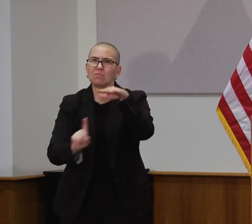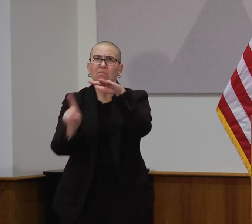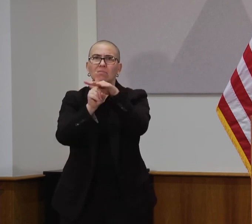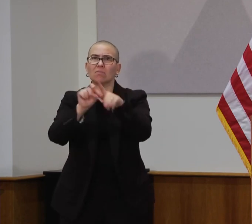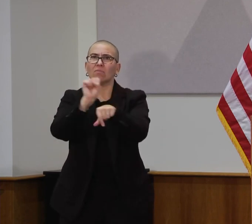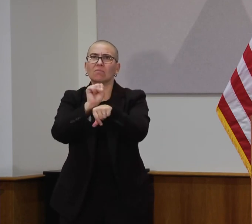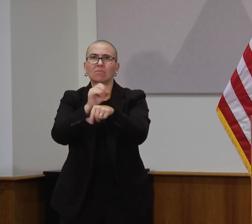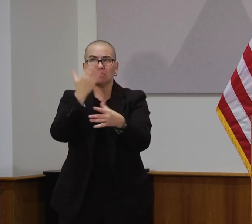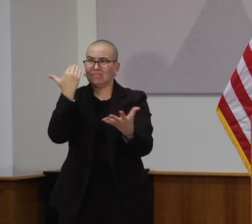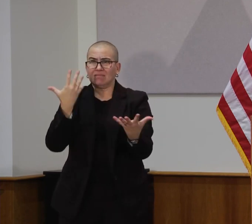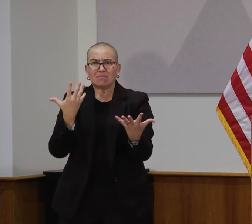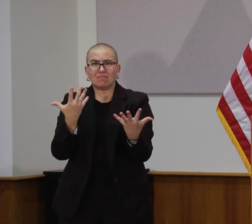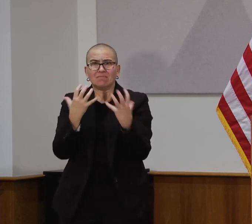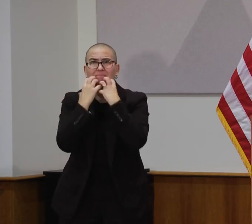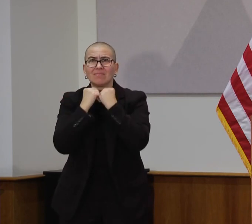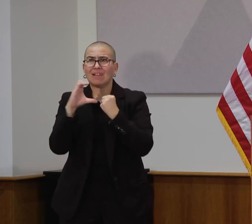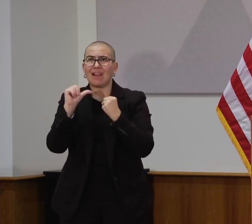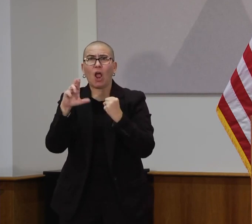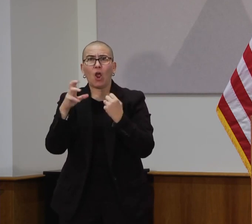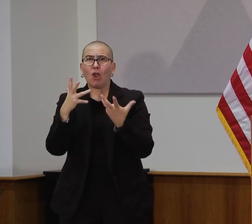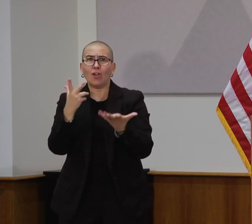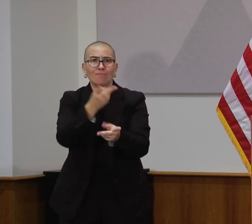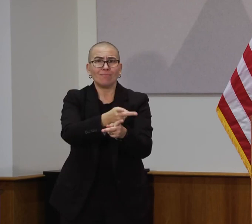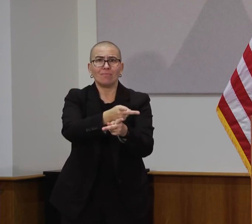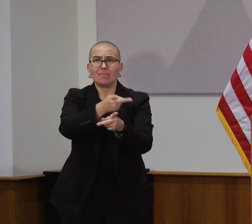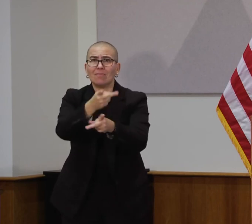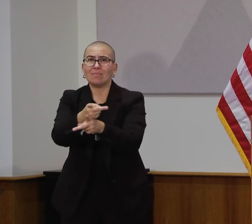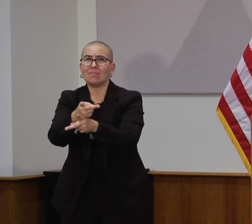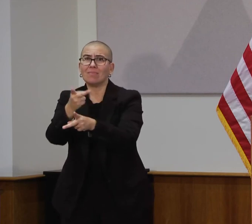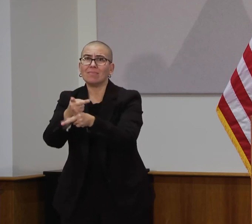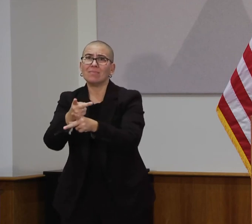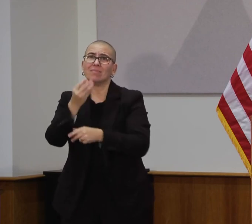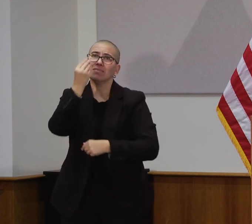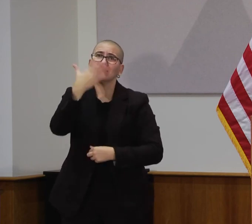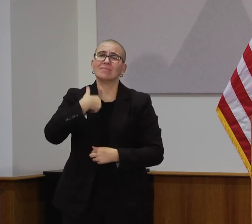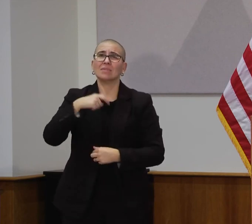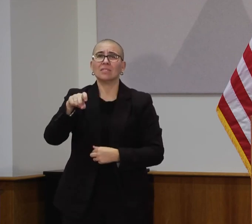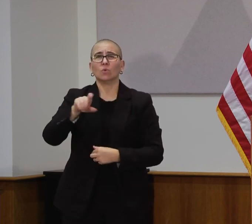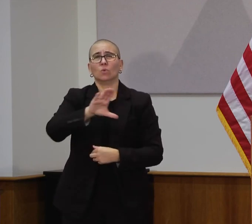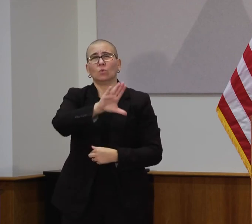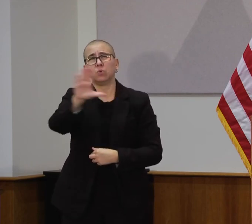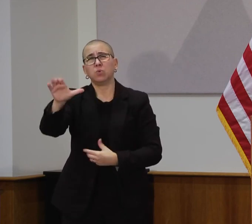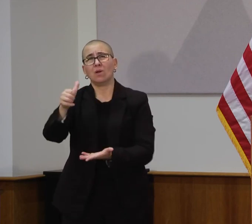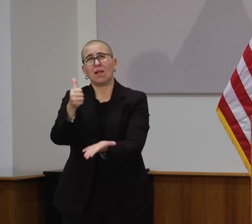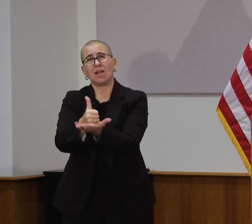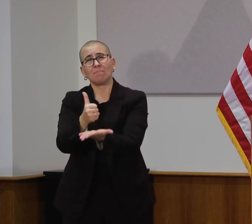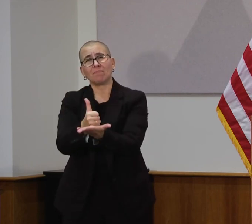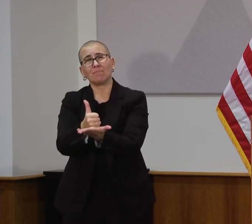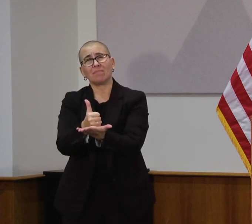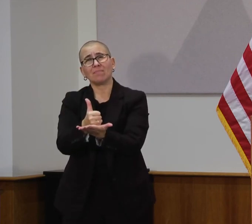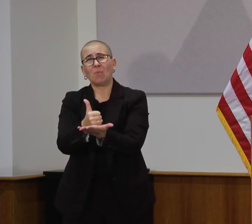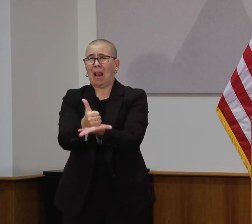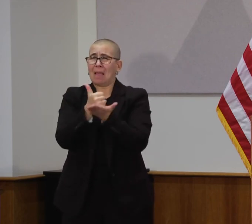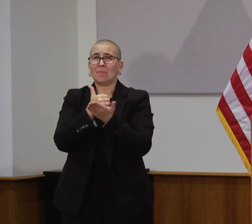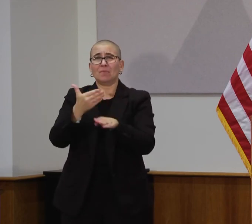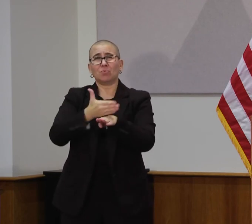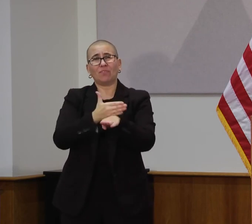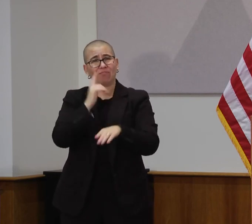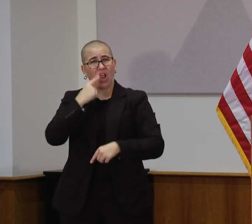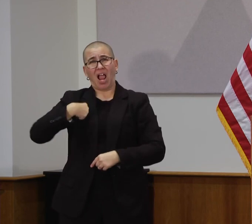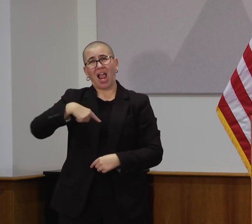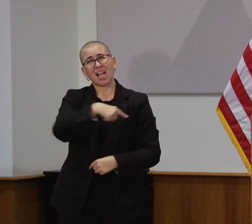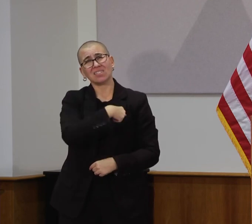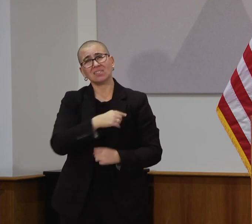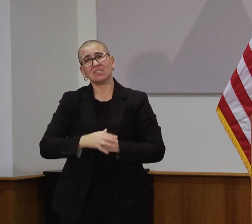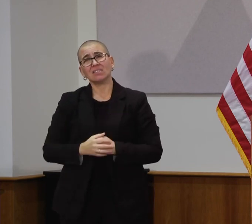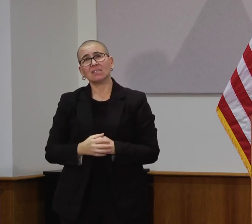there are ways to make this so much better for everyone. I watched this weekend as my ICU filled up